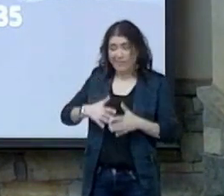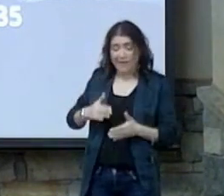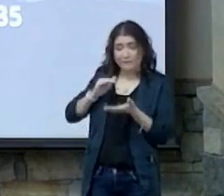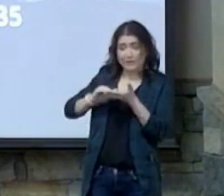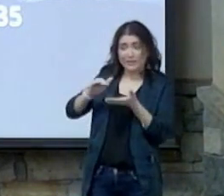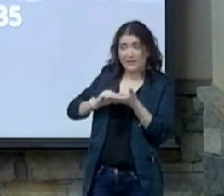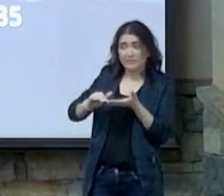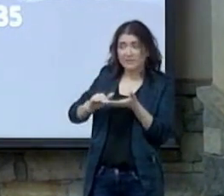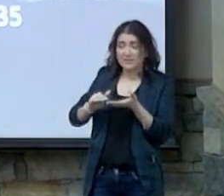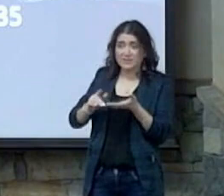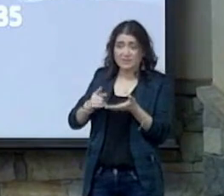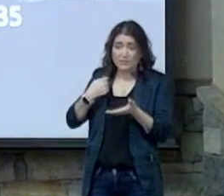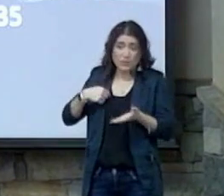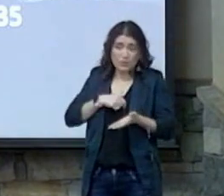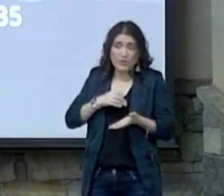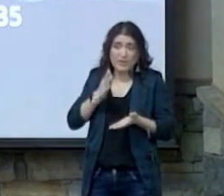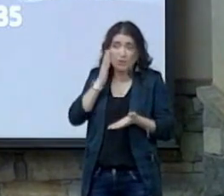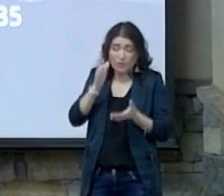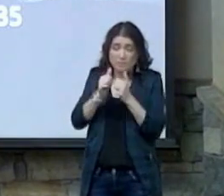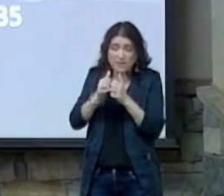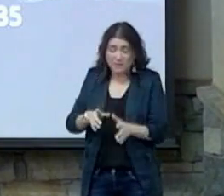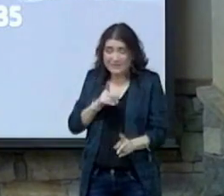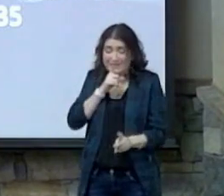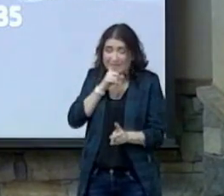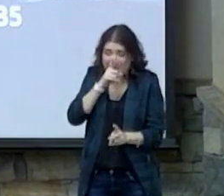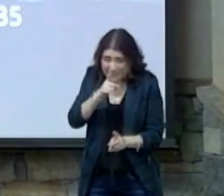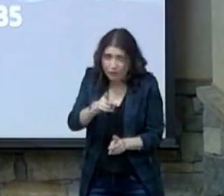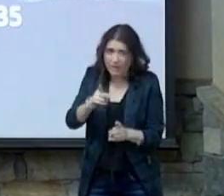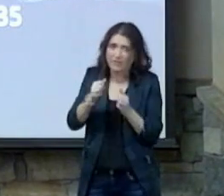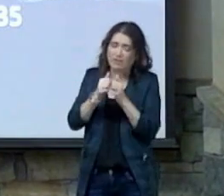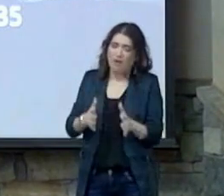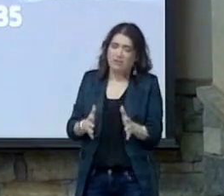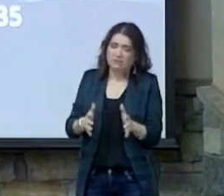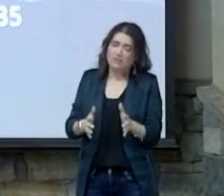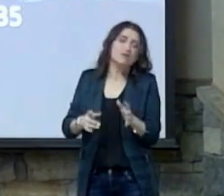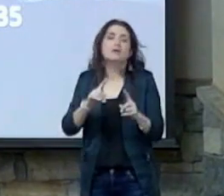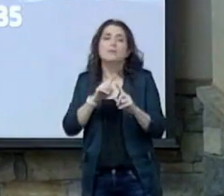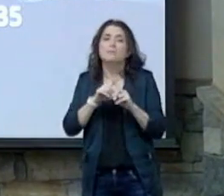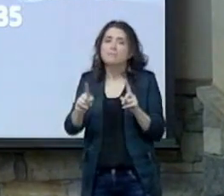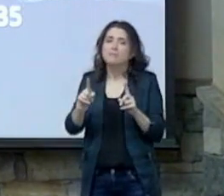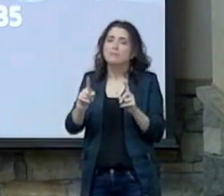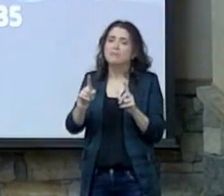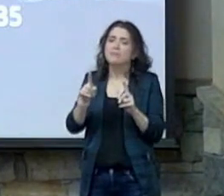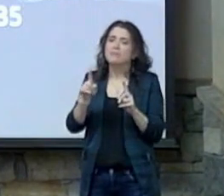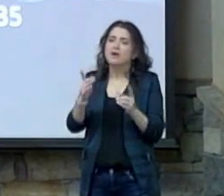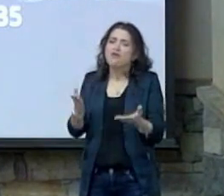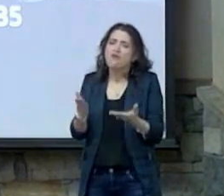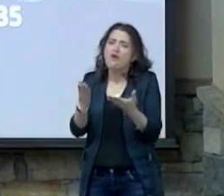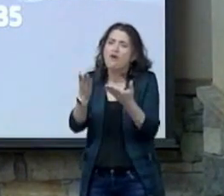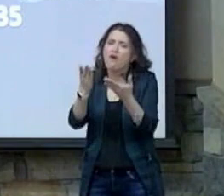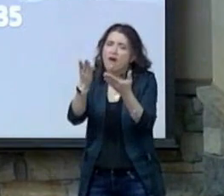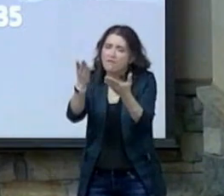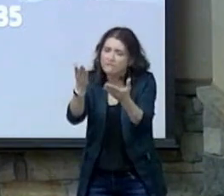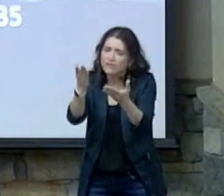would ultimately be lost, literally lost. But yet extending forgiveness